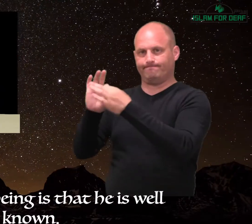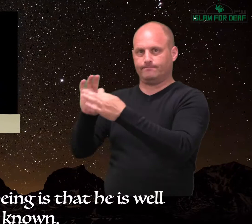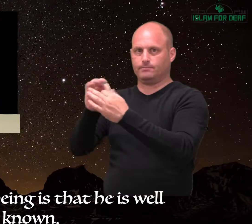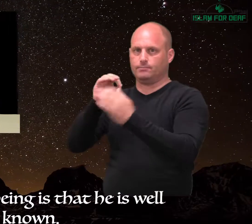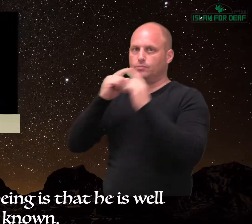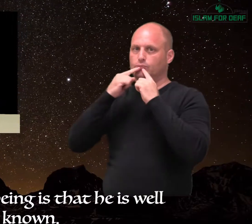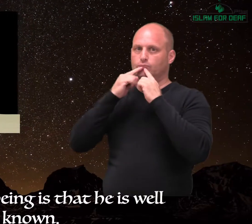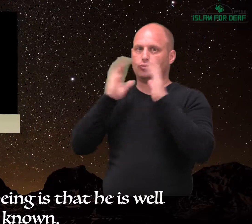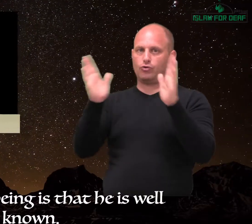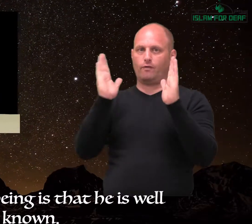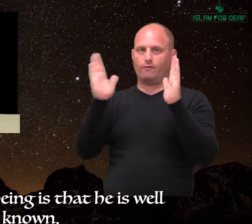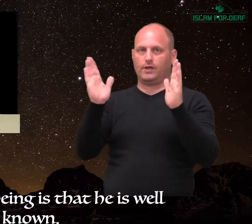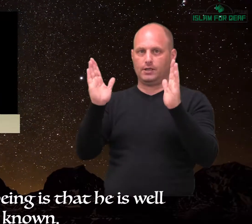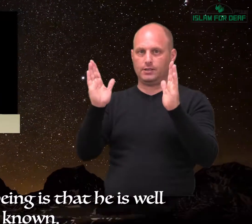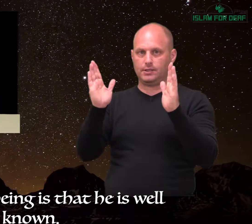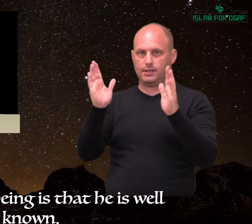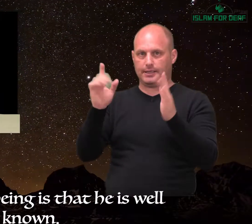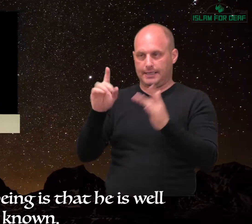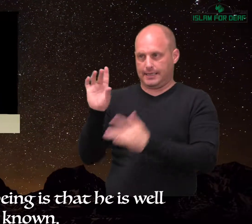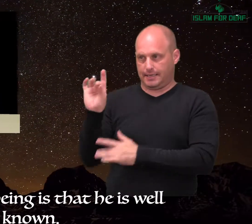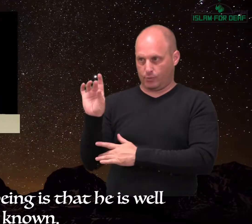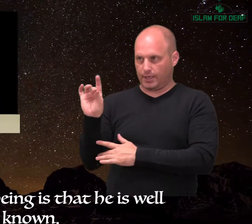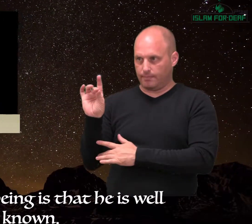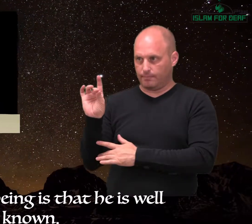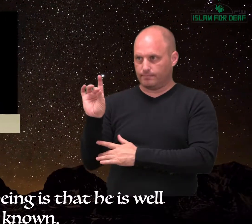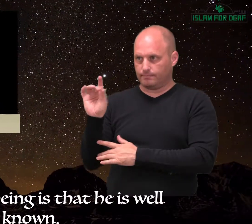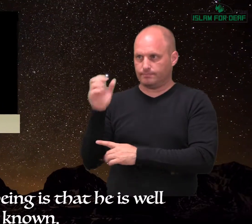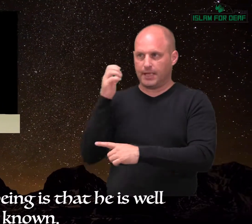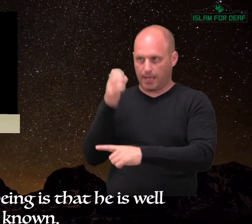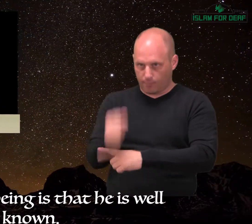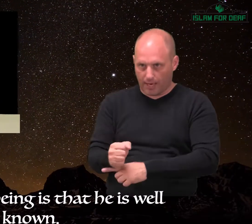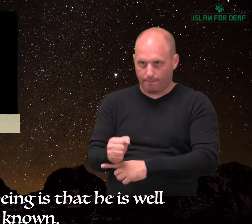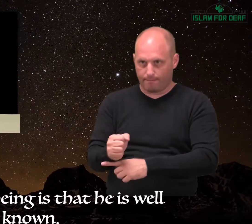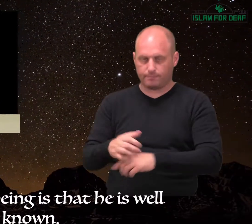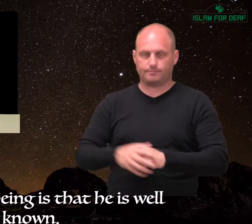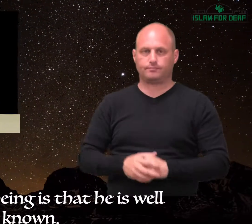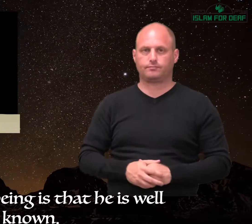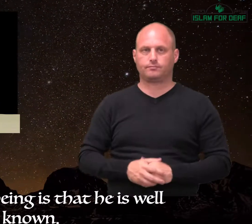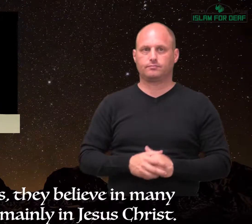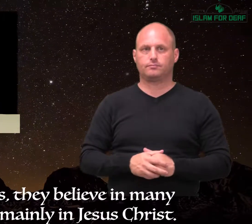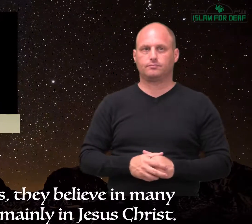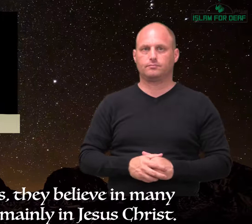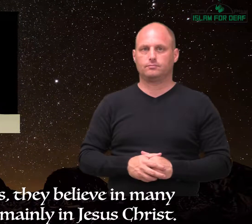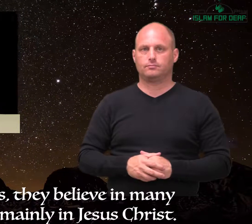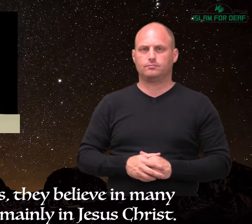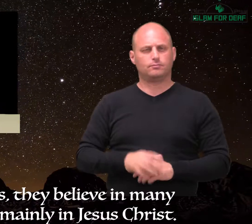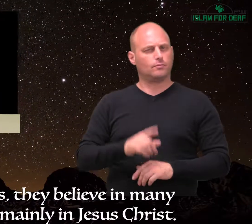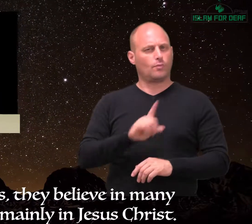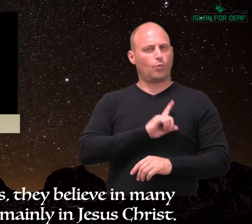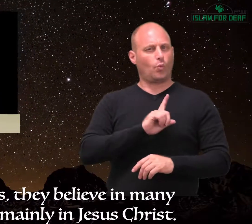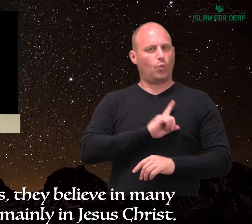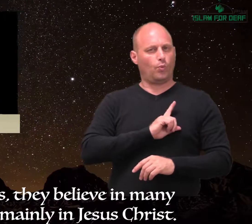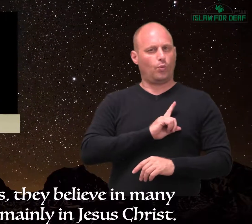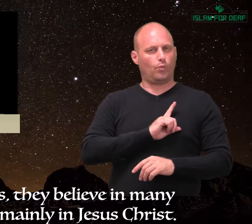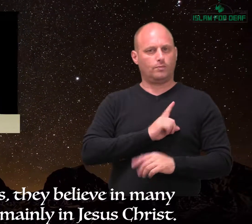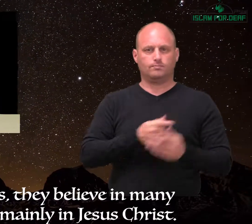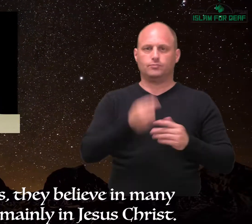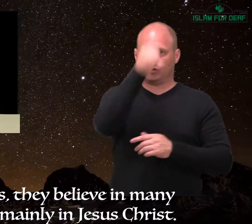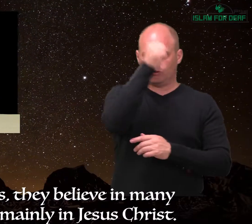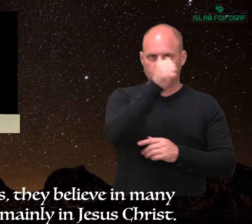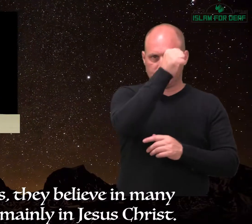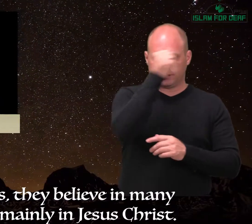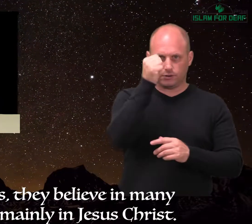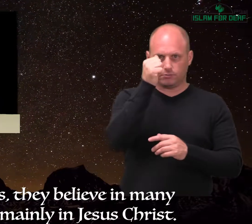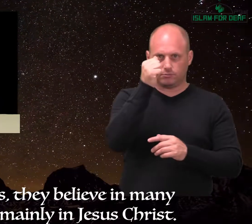being that it is well known that the Christians, they